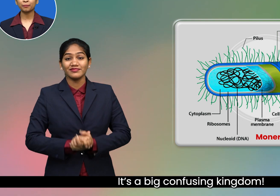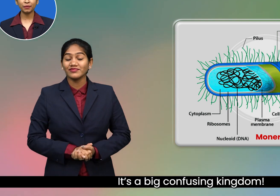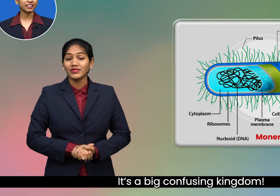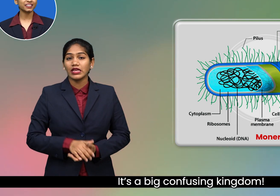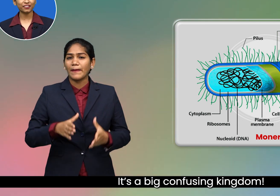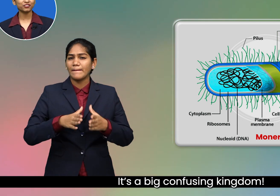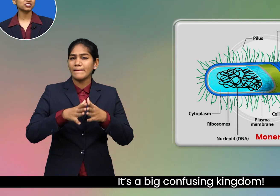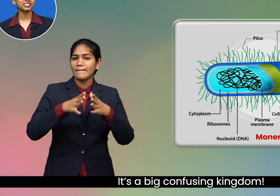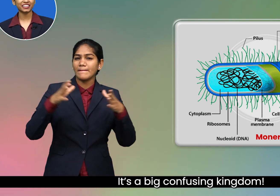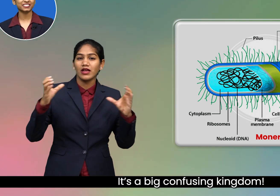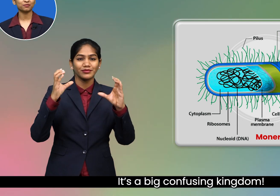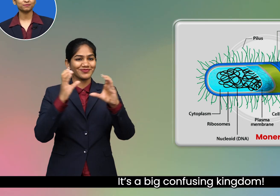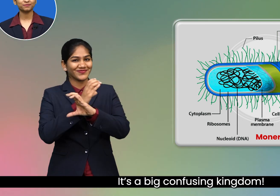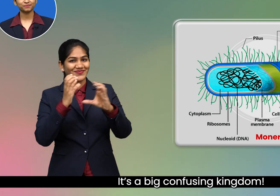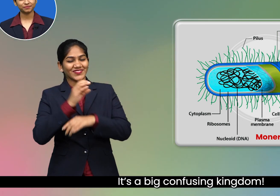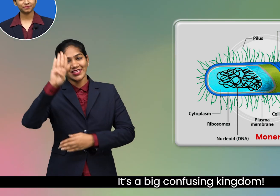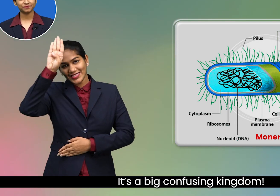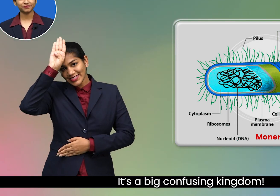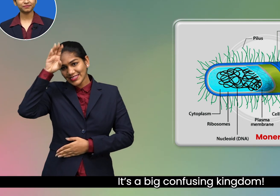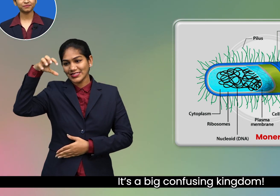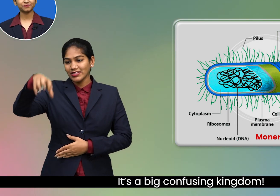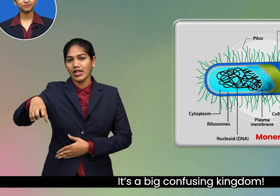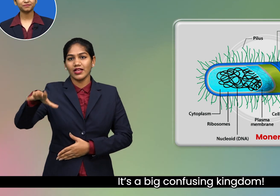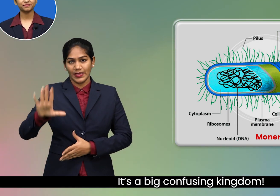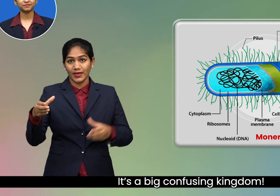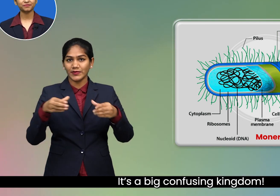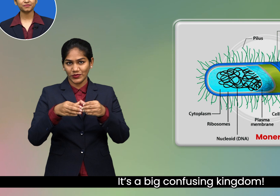It's a big confusing kingdom.